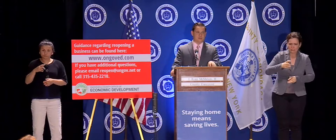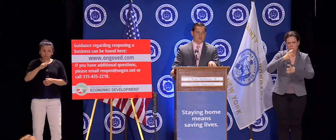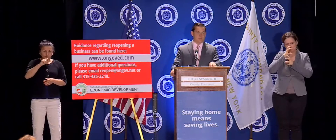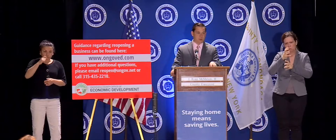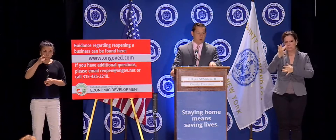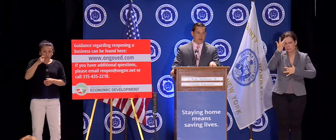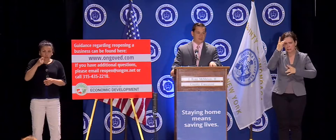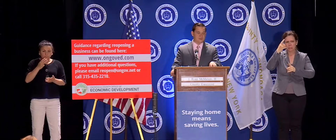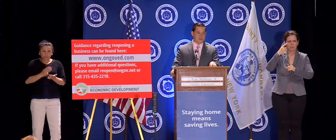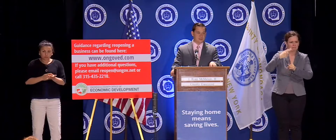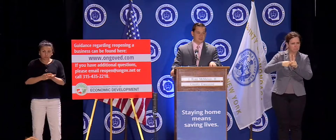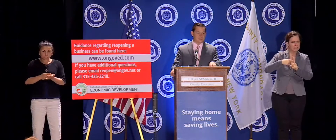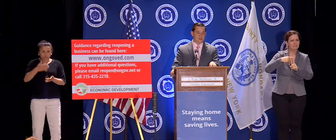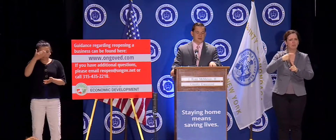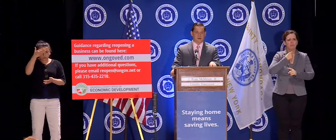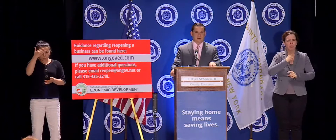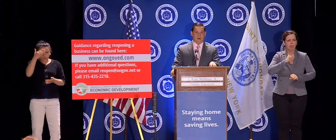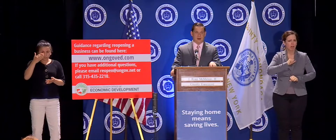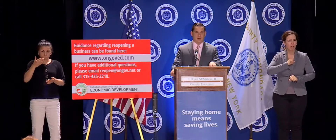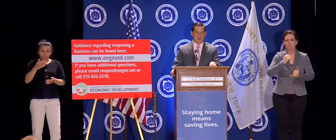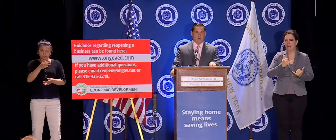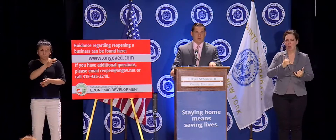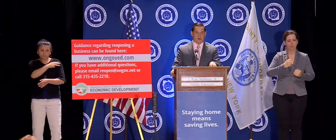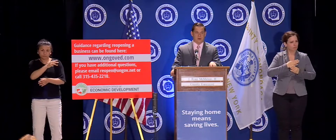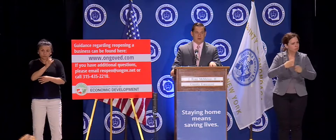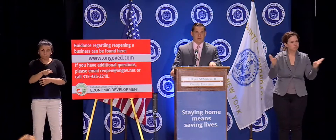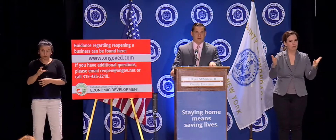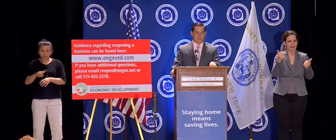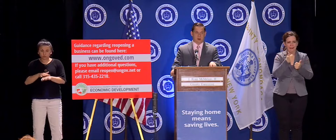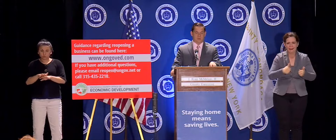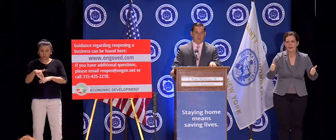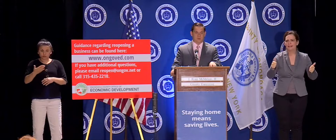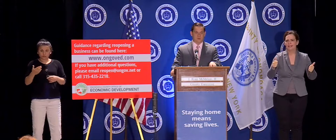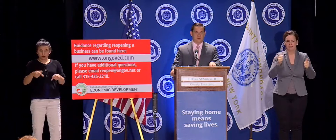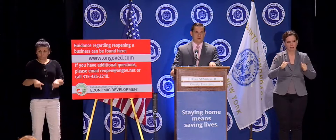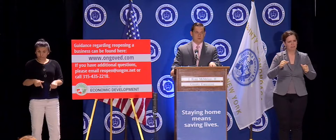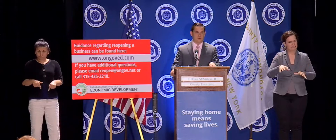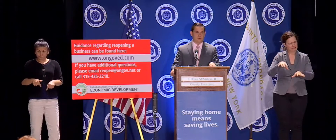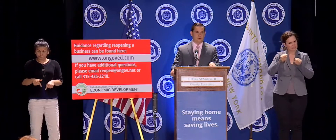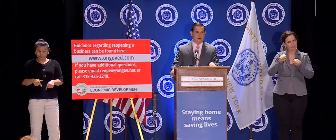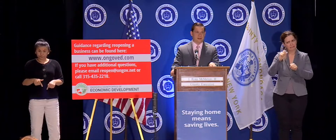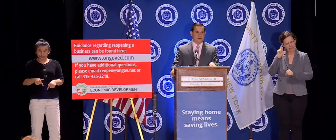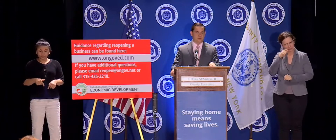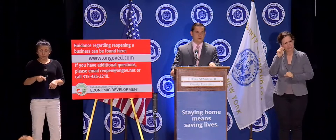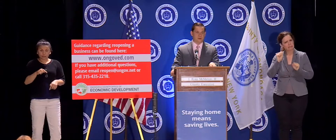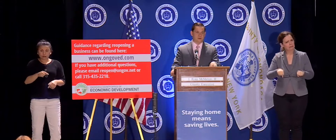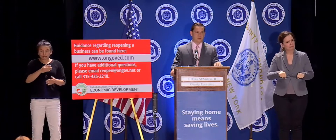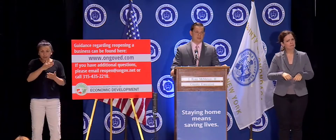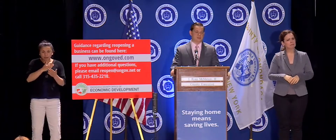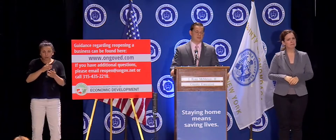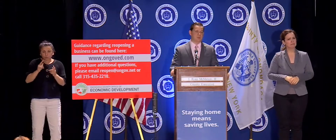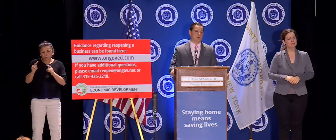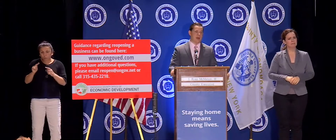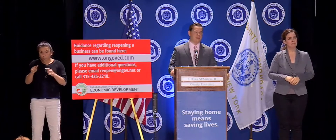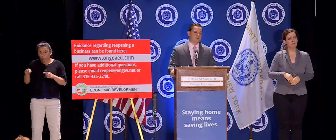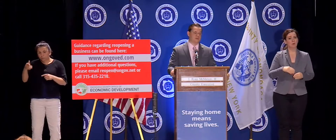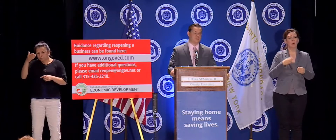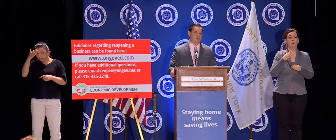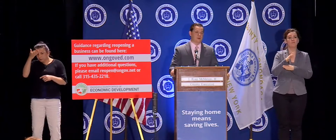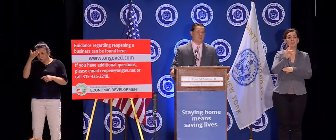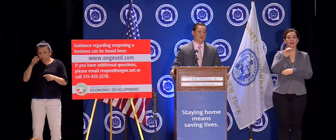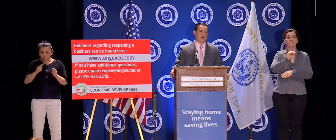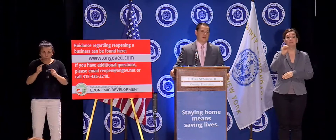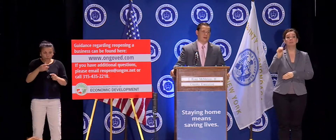testing plus some proactive testing. Now it's probably closer to over 80% of our testing's